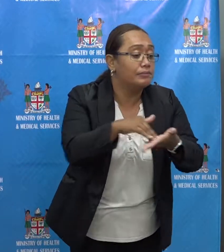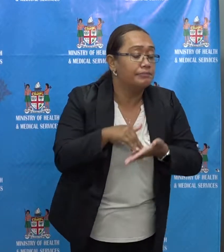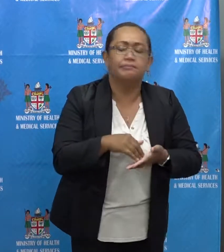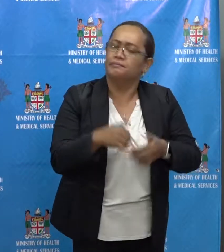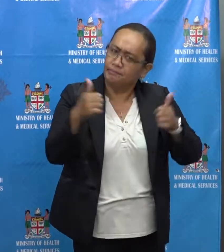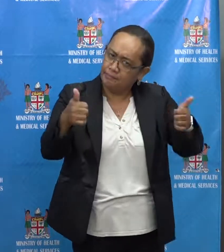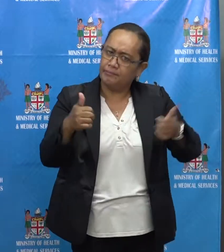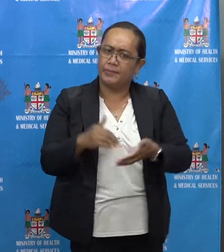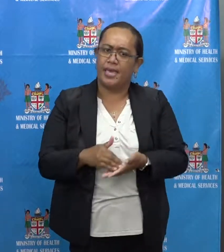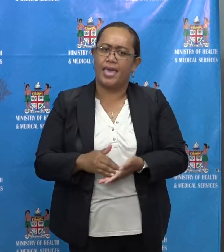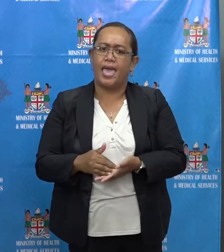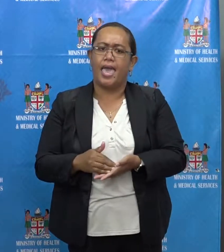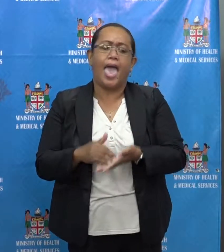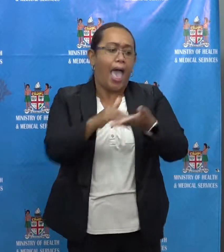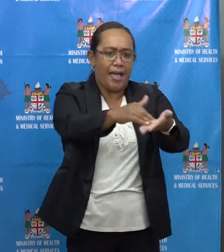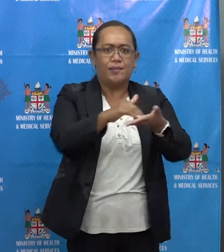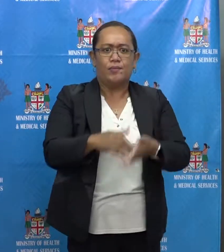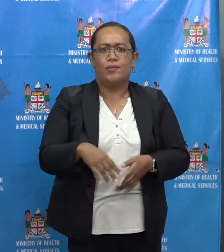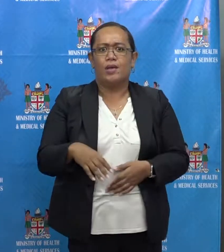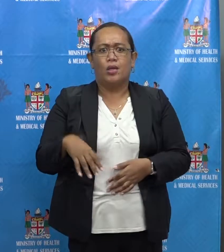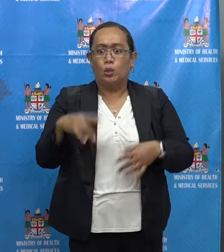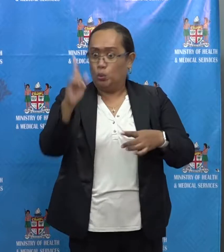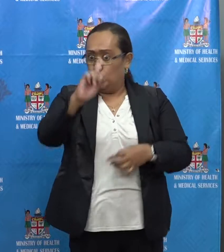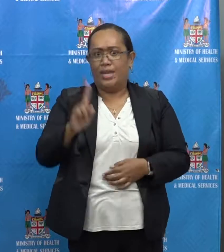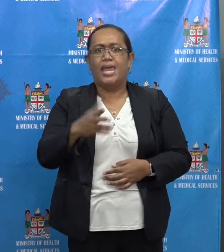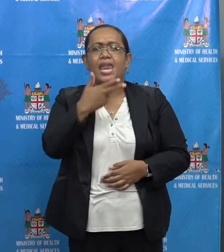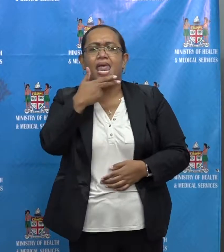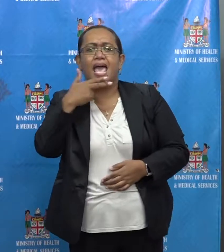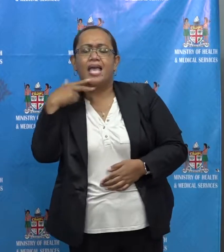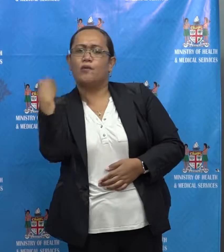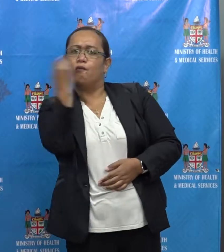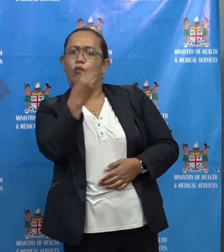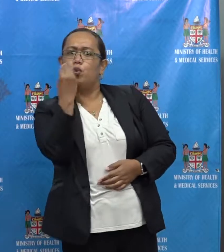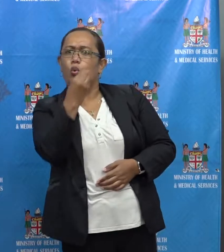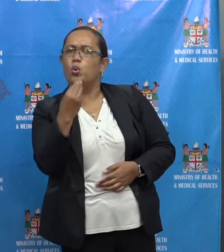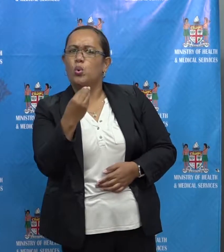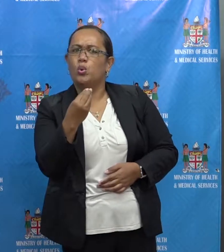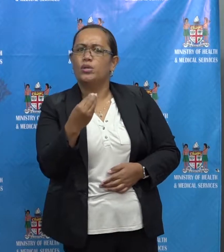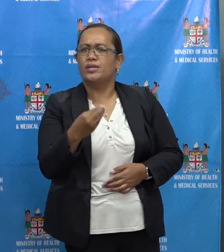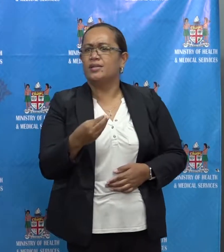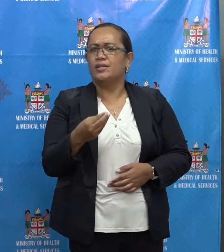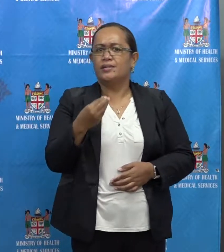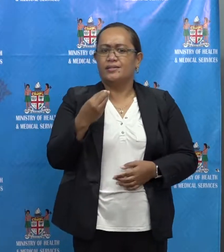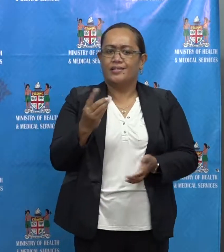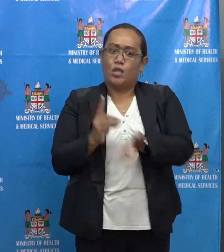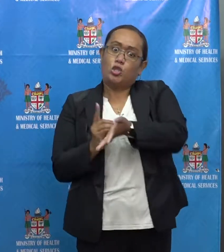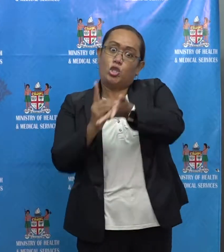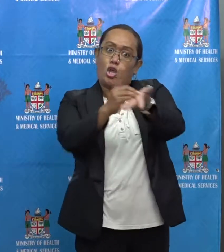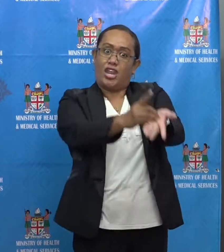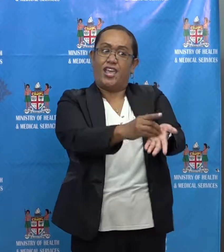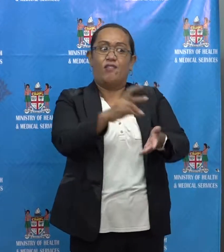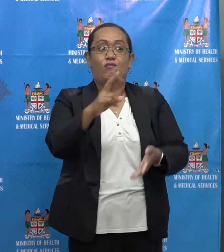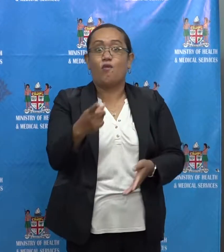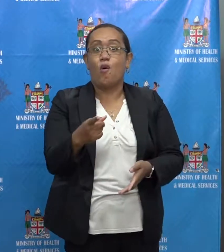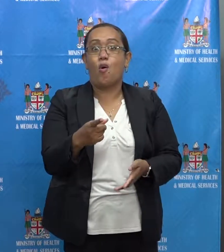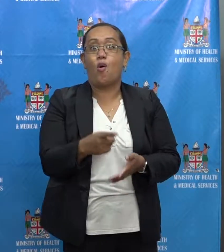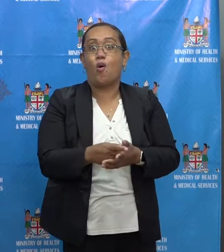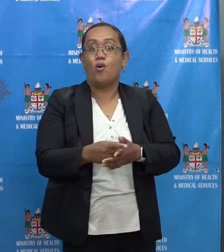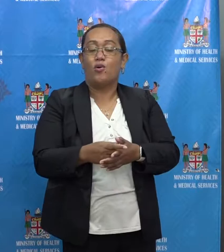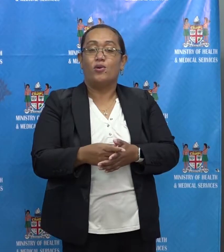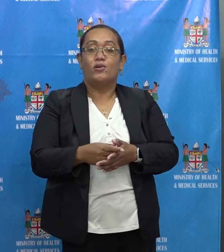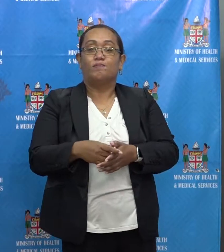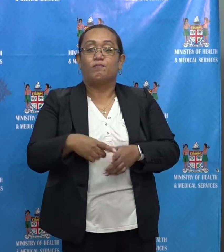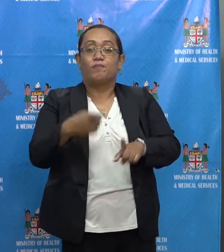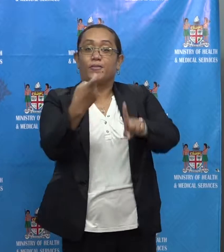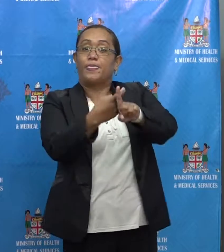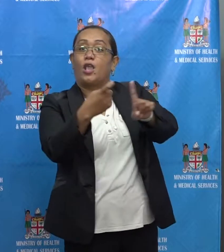Today, I was sent some awesome photos of food items donated by Mr. Billy Singh of Kundan Singh. It was